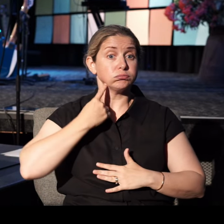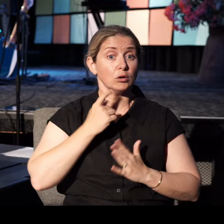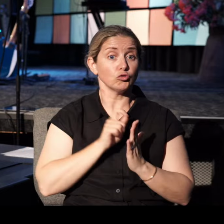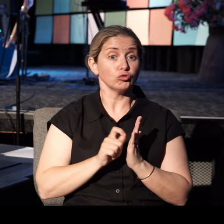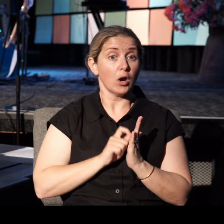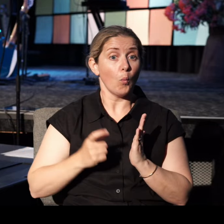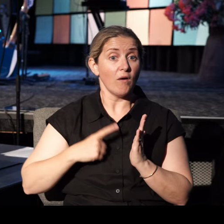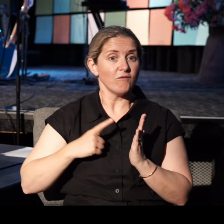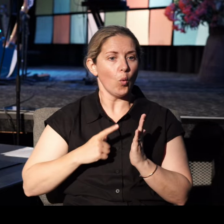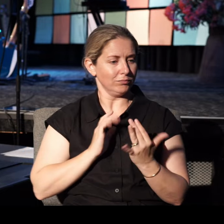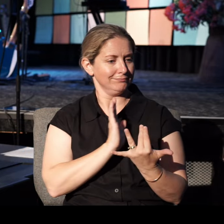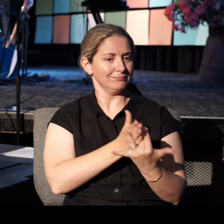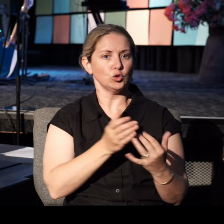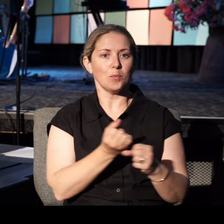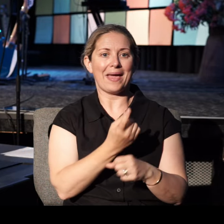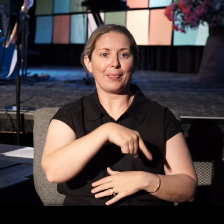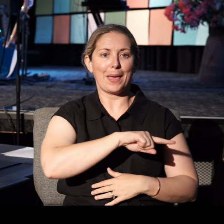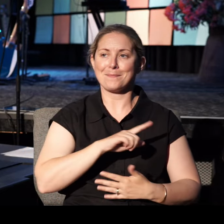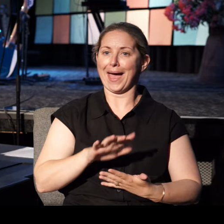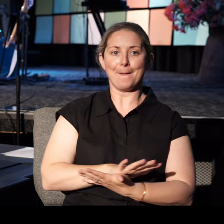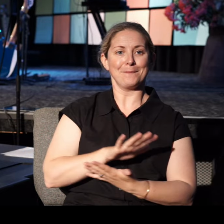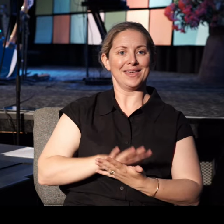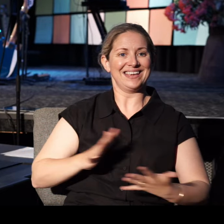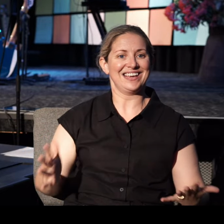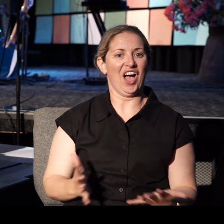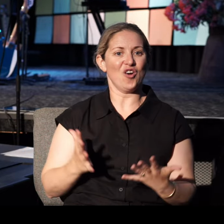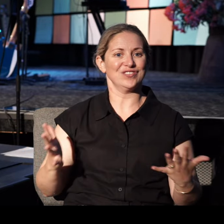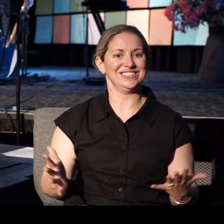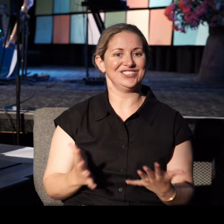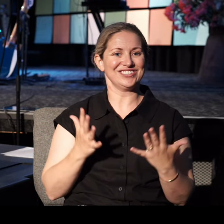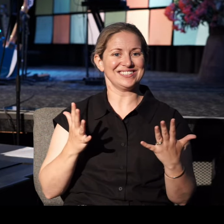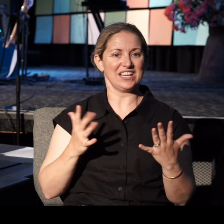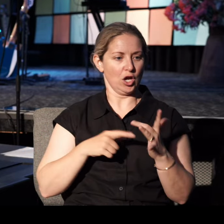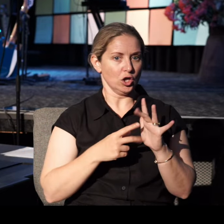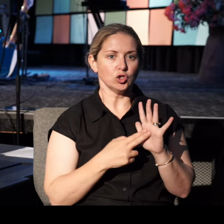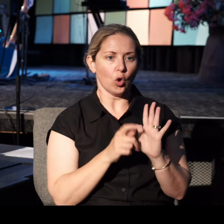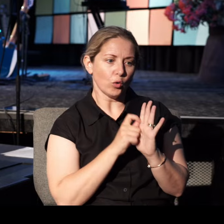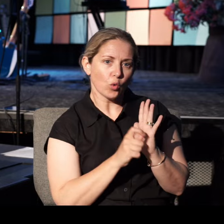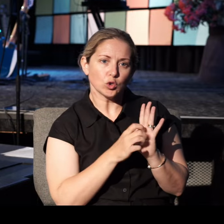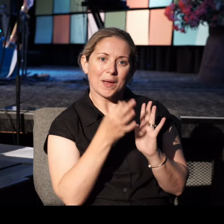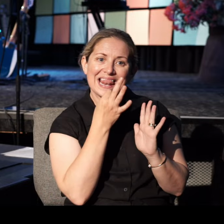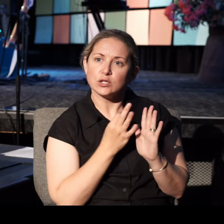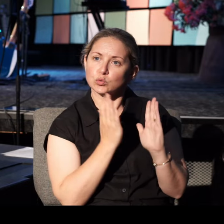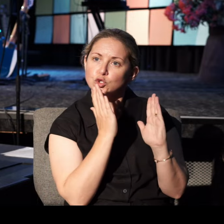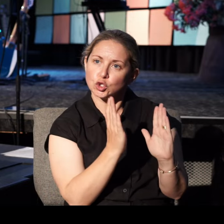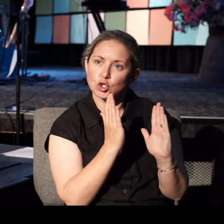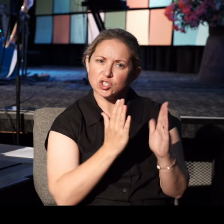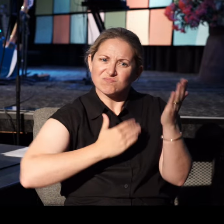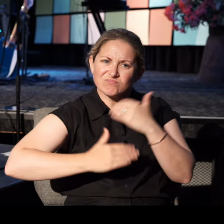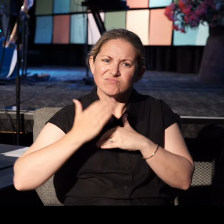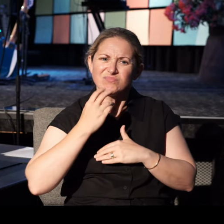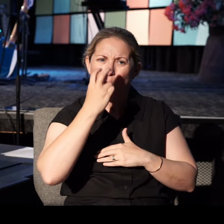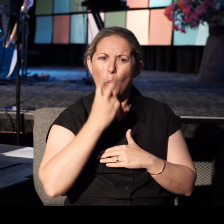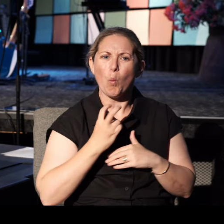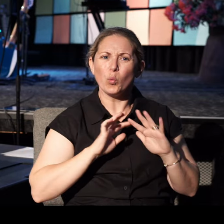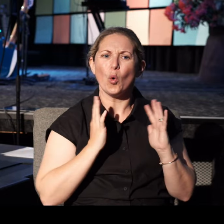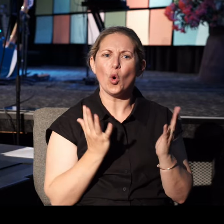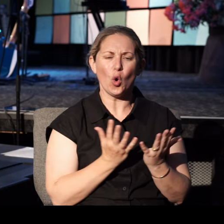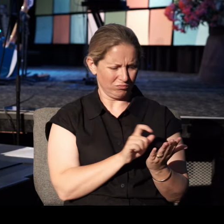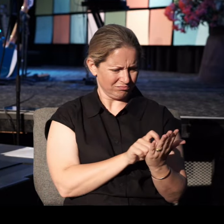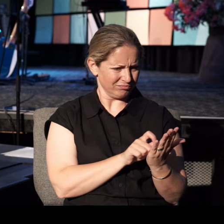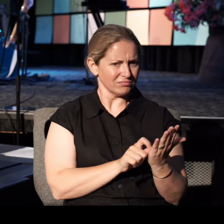this little community, this little church group in the ancient world, and John writes to them to encourage them that they are children